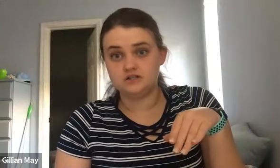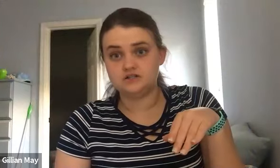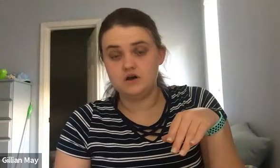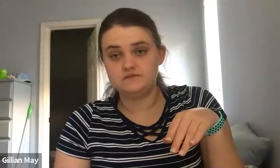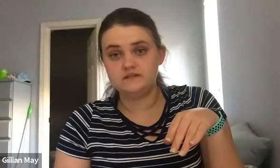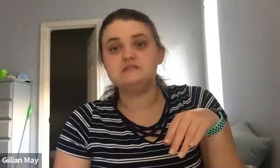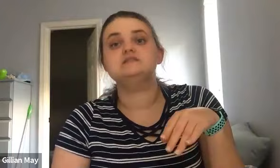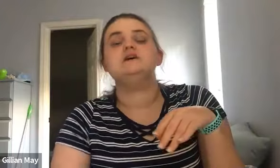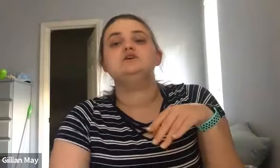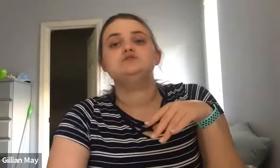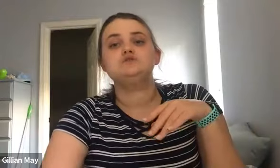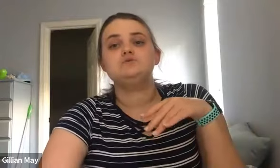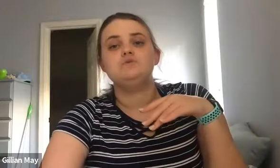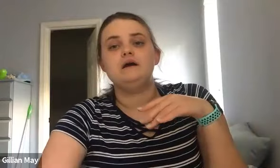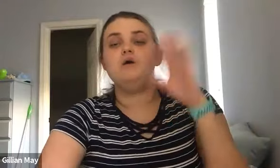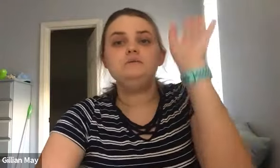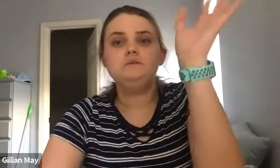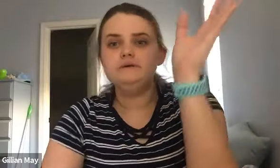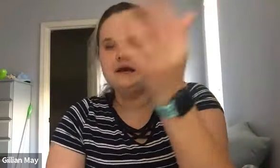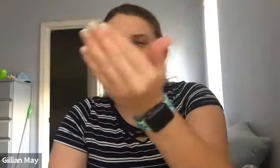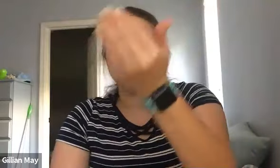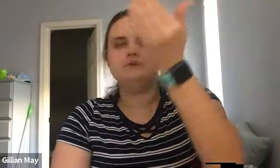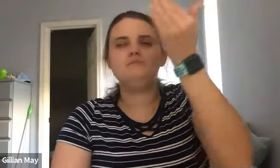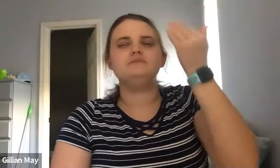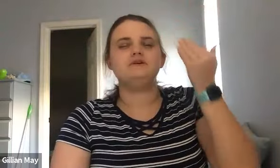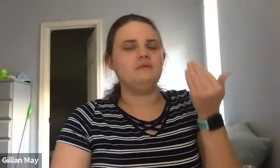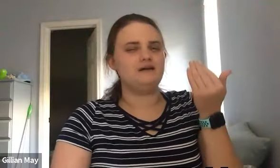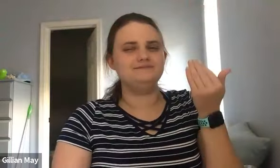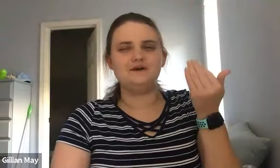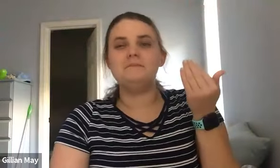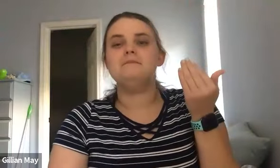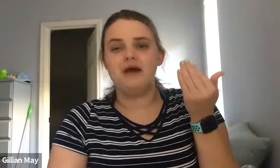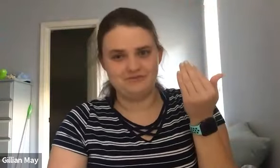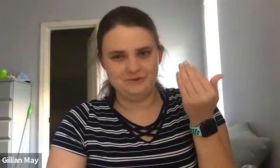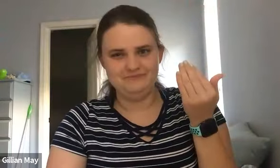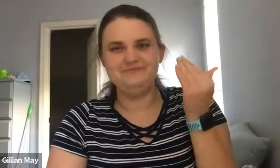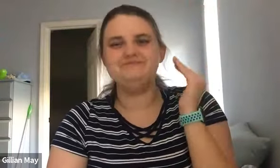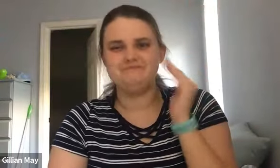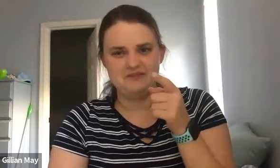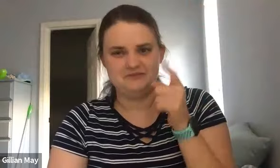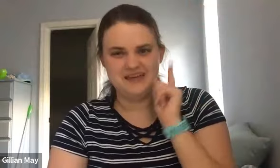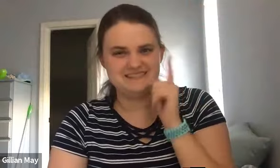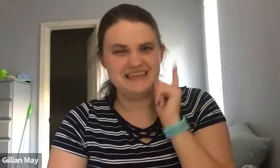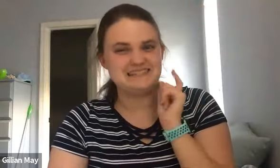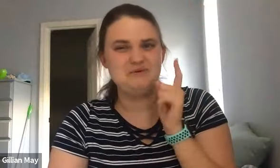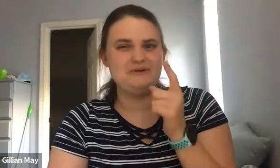doctor's office. So wait, nope. Going back. Sorry, bathroom. Bathroom. That's an important